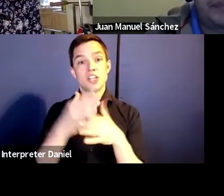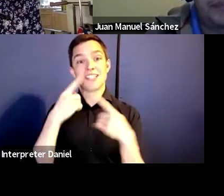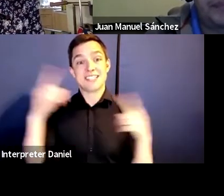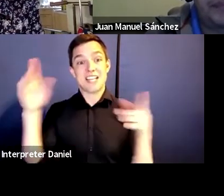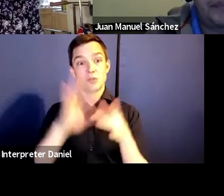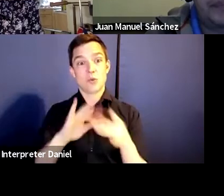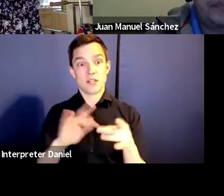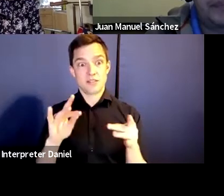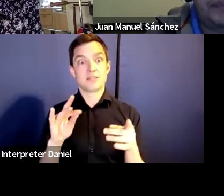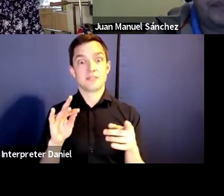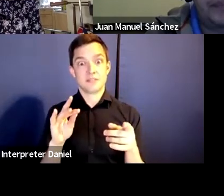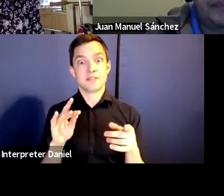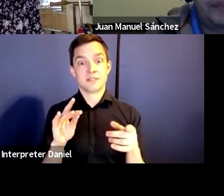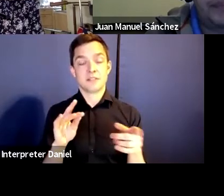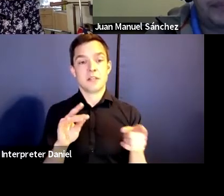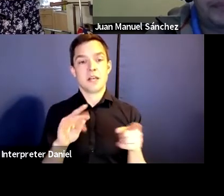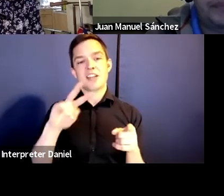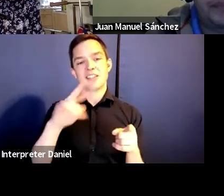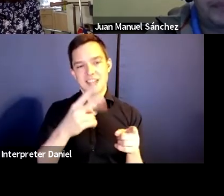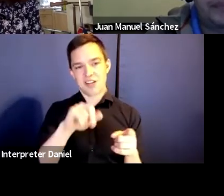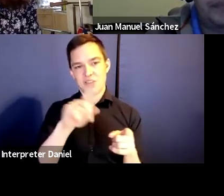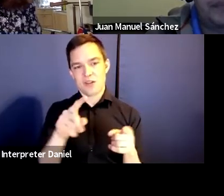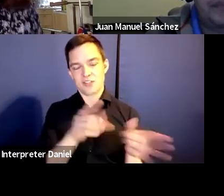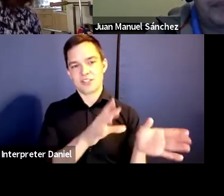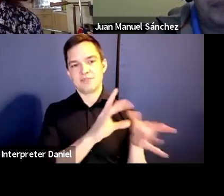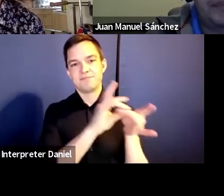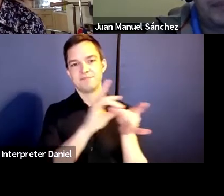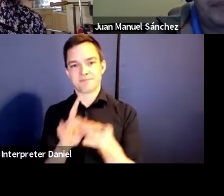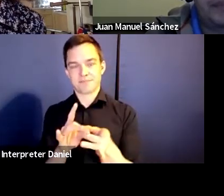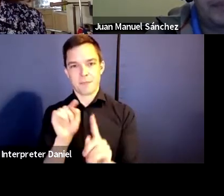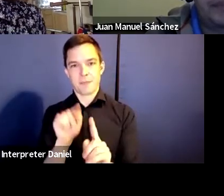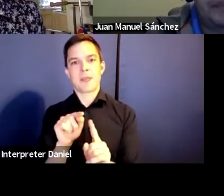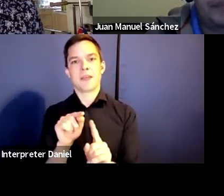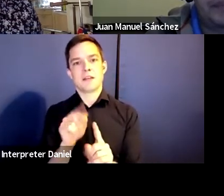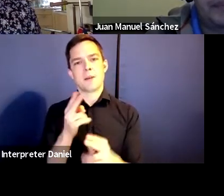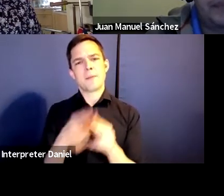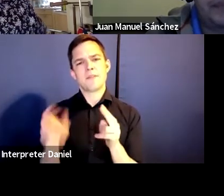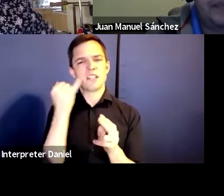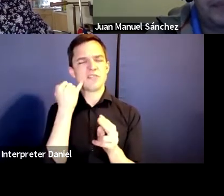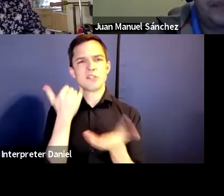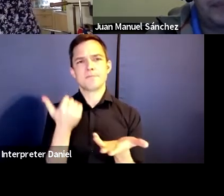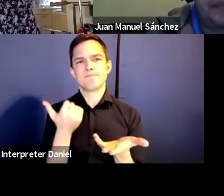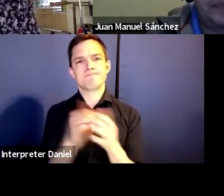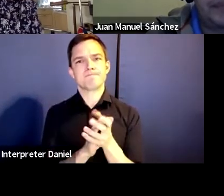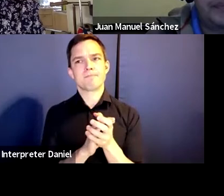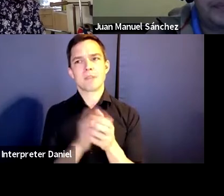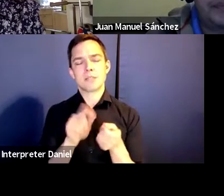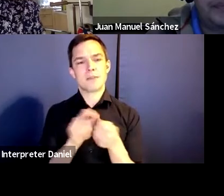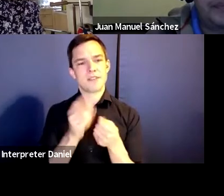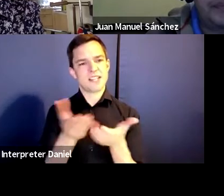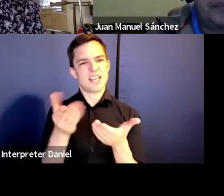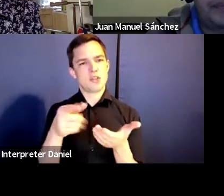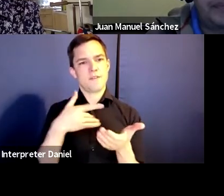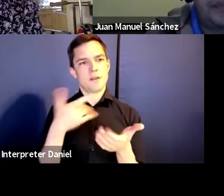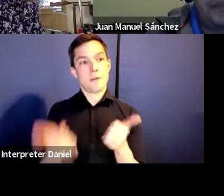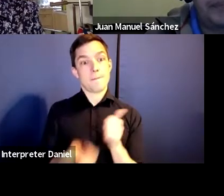second question about, just briefly, if there's a particular thing that you're most proud of in